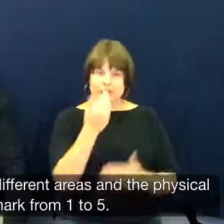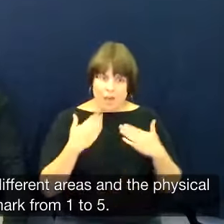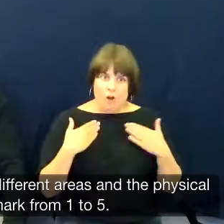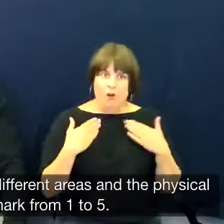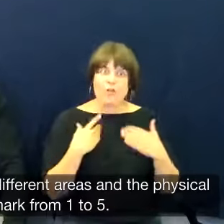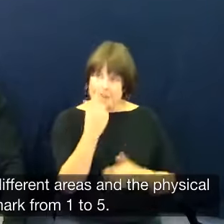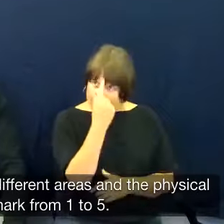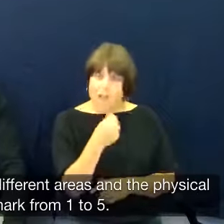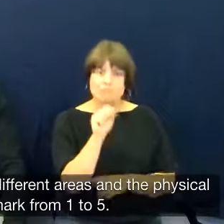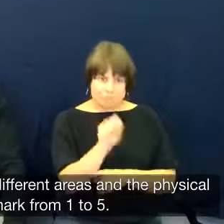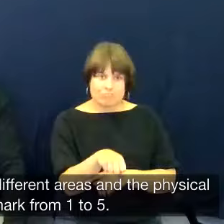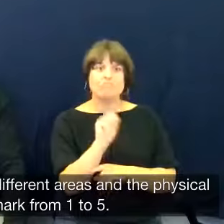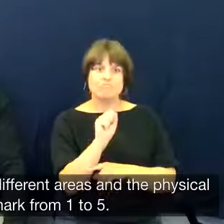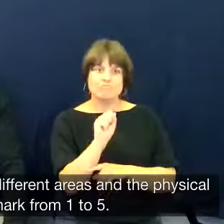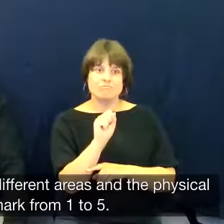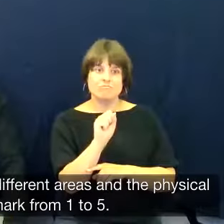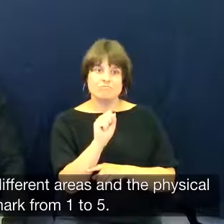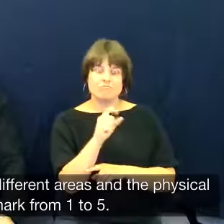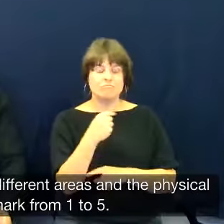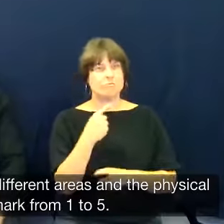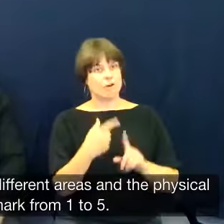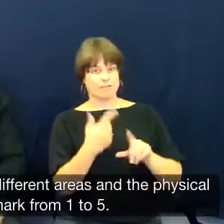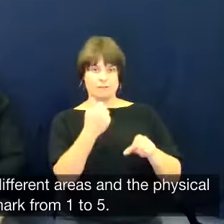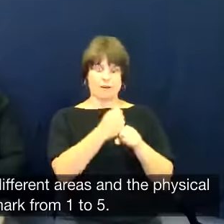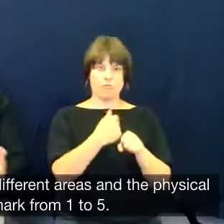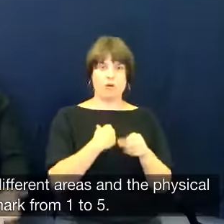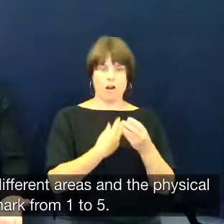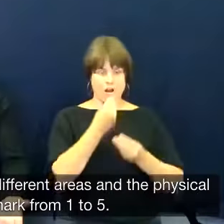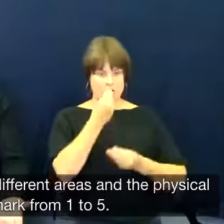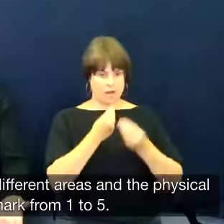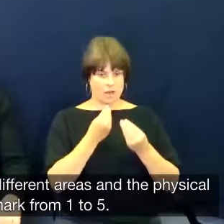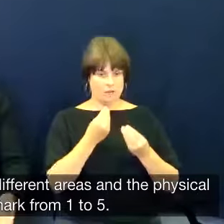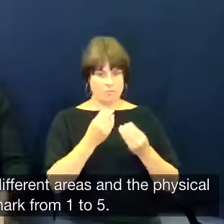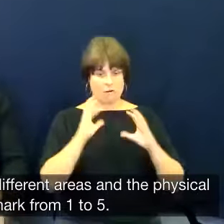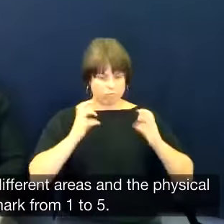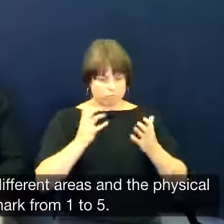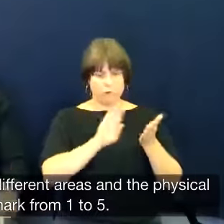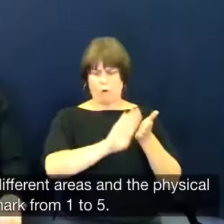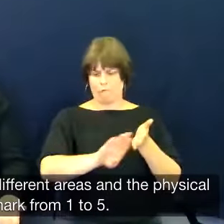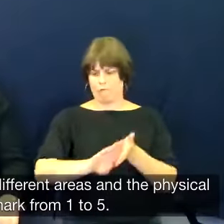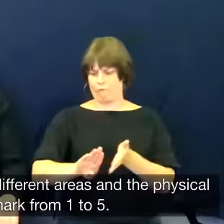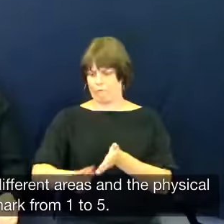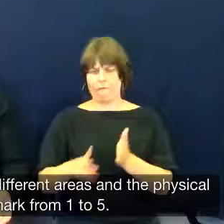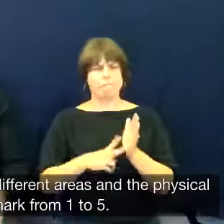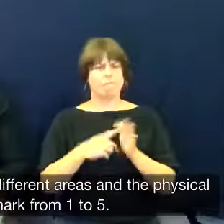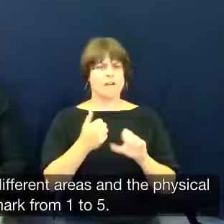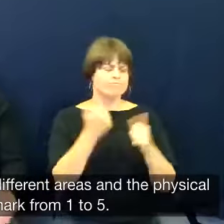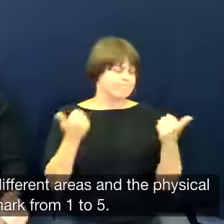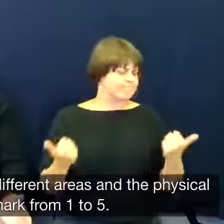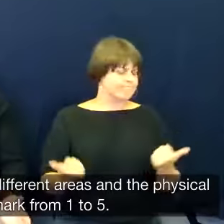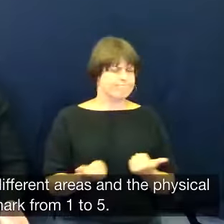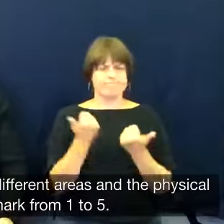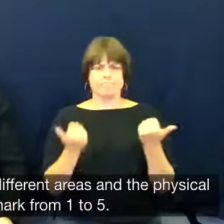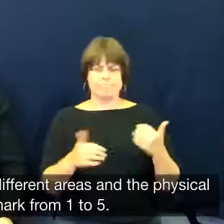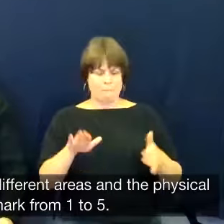and you might say, yes, I eat non-fat, lots of vegetables, a